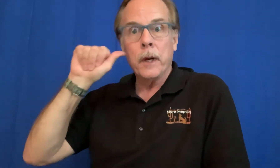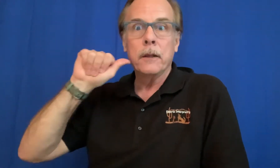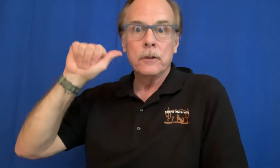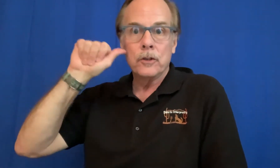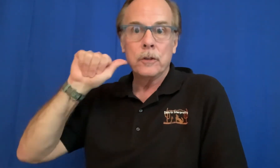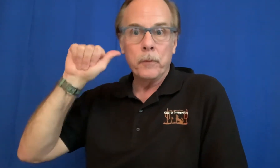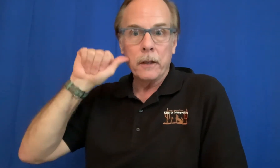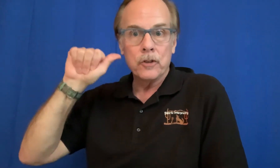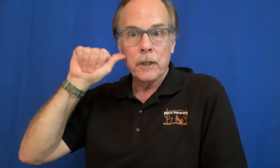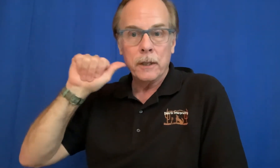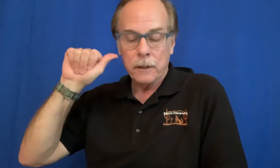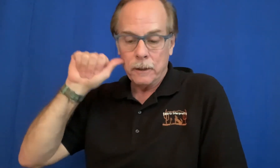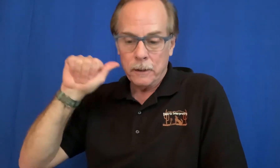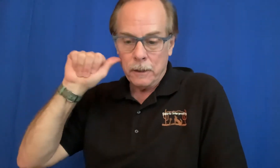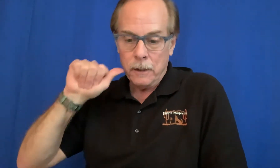the cheek.